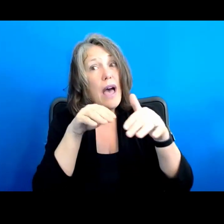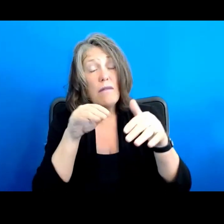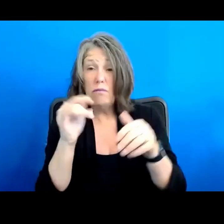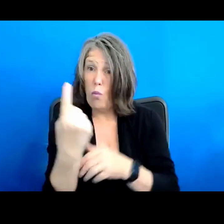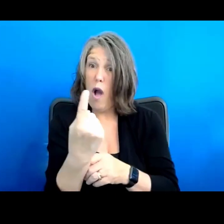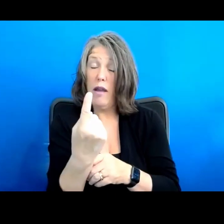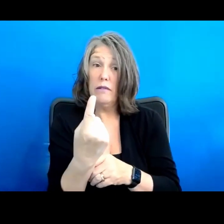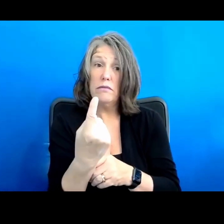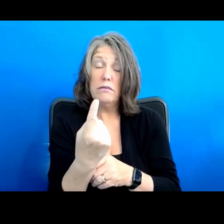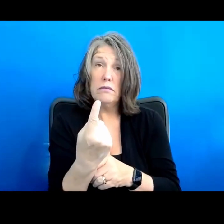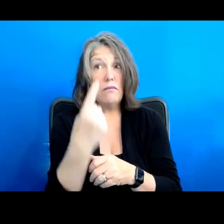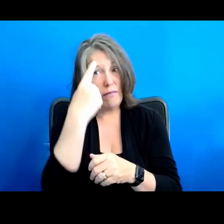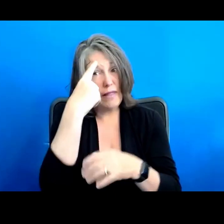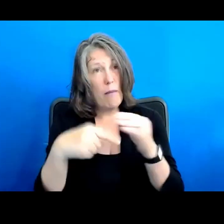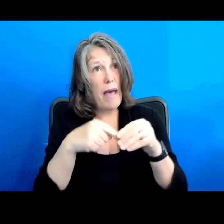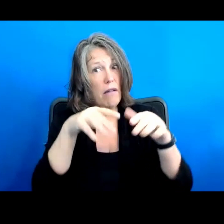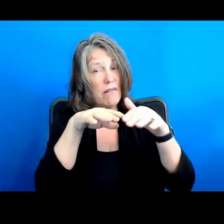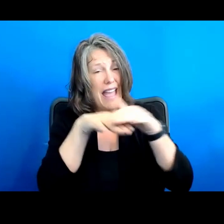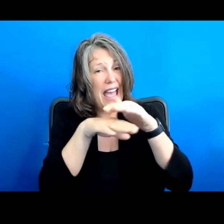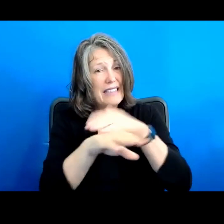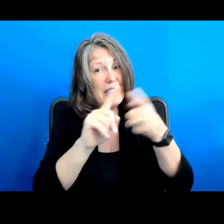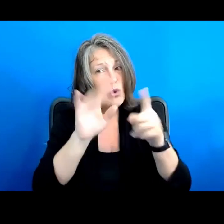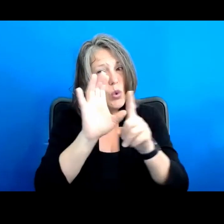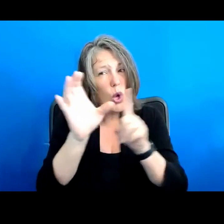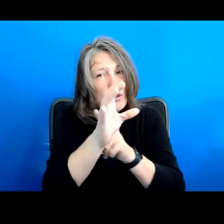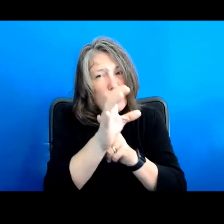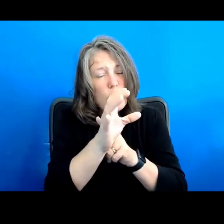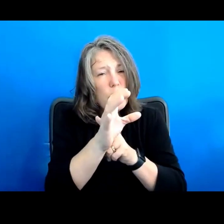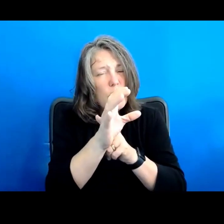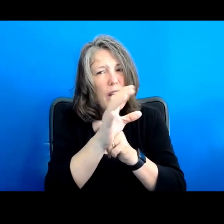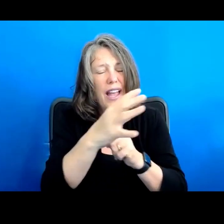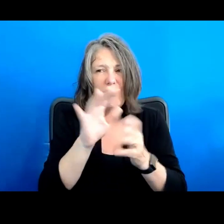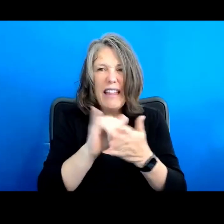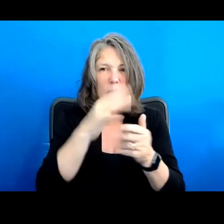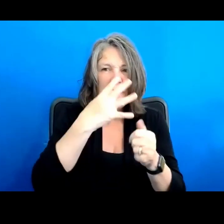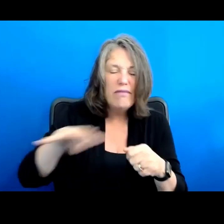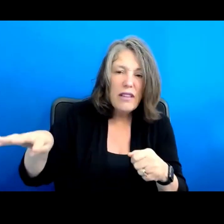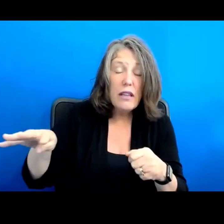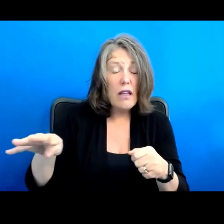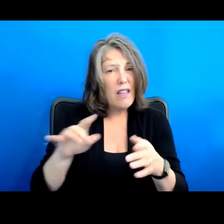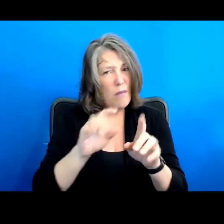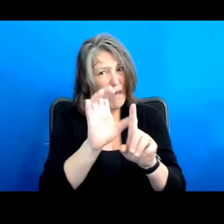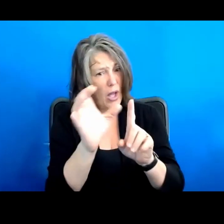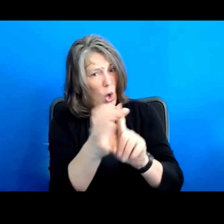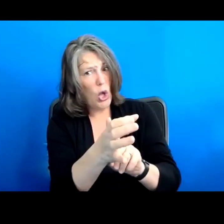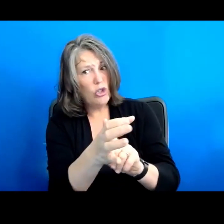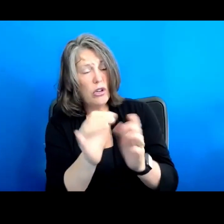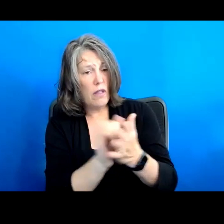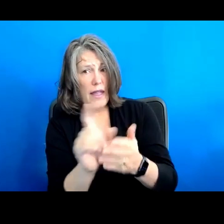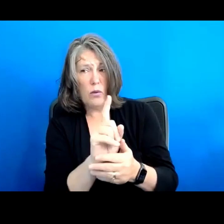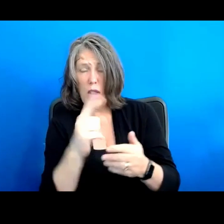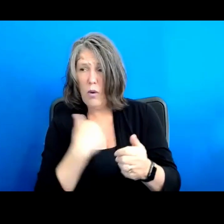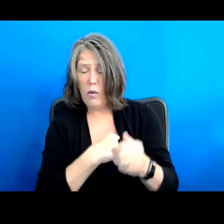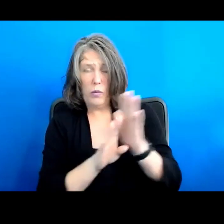think about it for a moment, it's through culture that we create shared meanings, shared